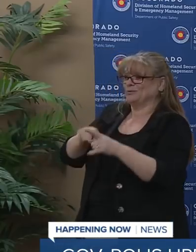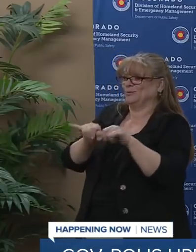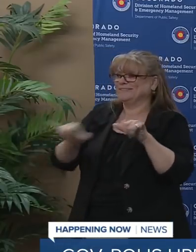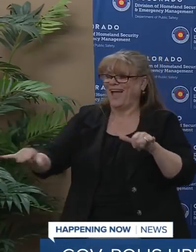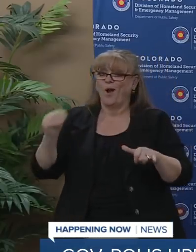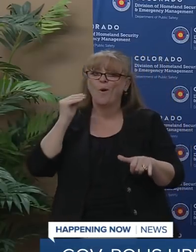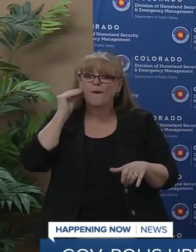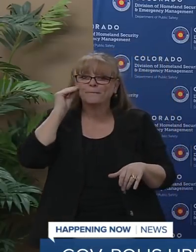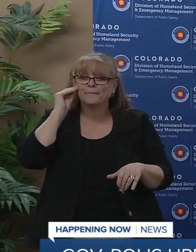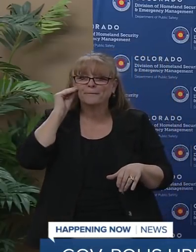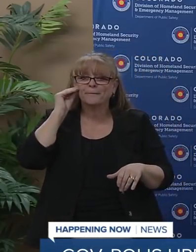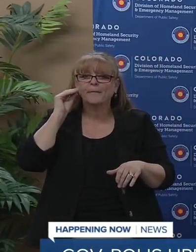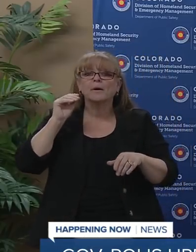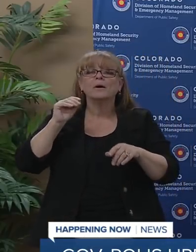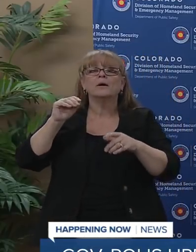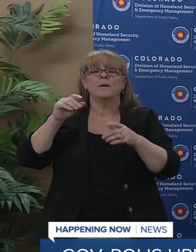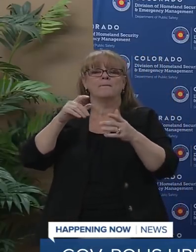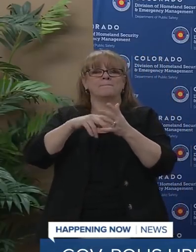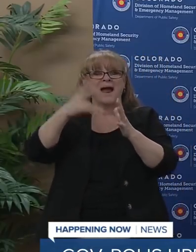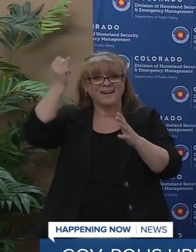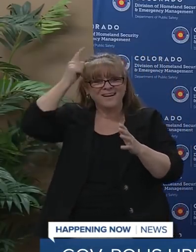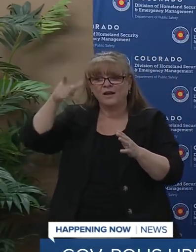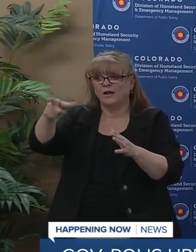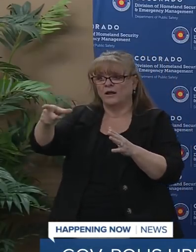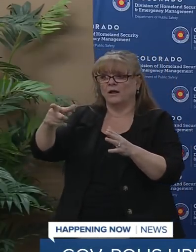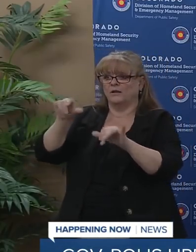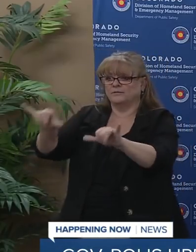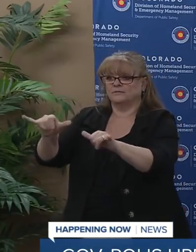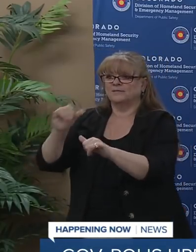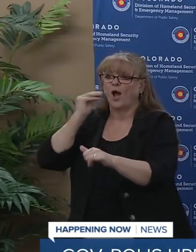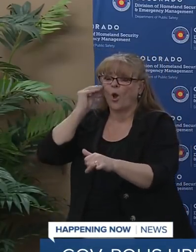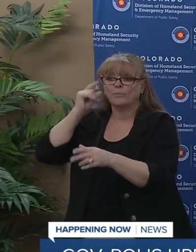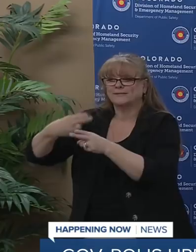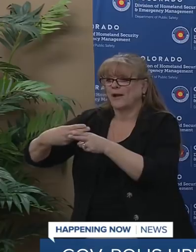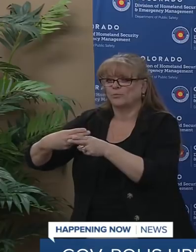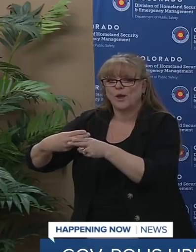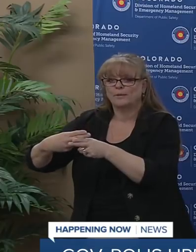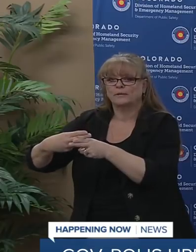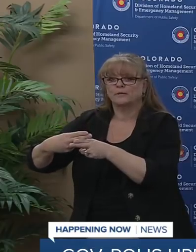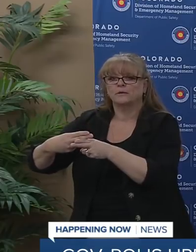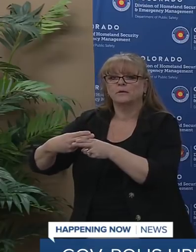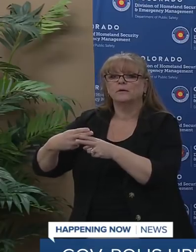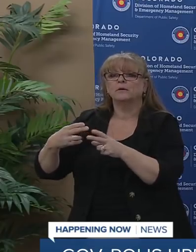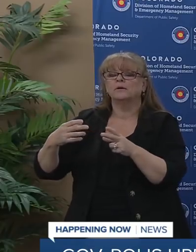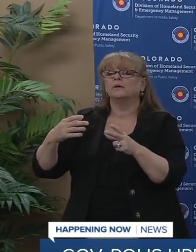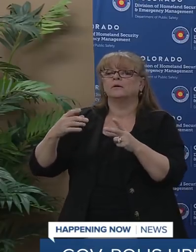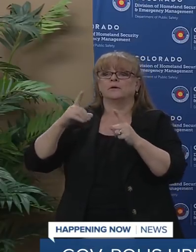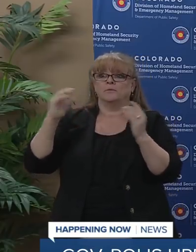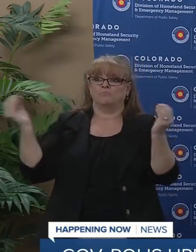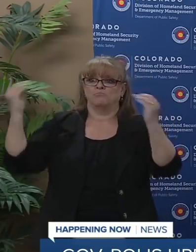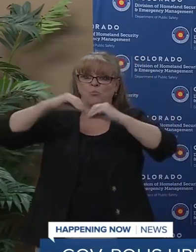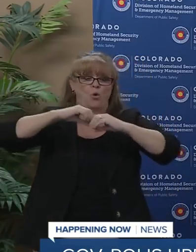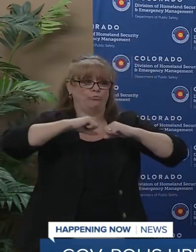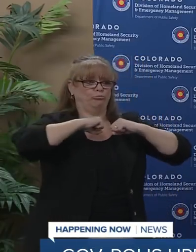people wear masks, the sooner that those can roll off and people can start being able to support themselves and their